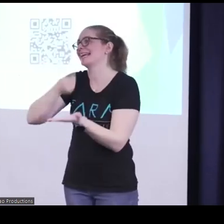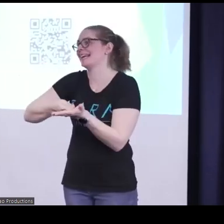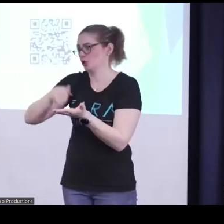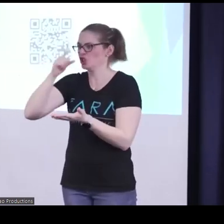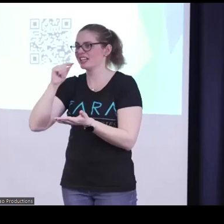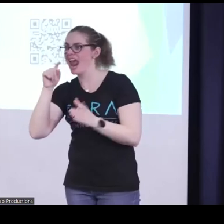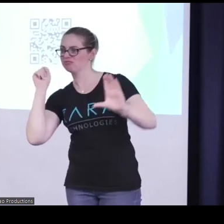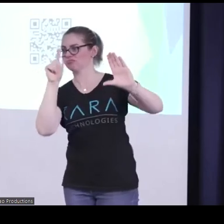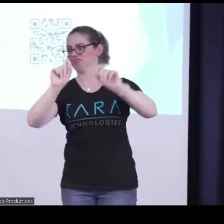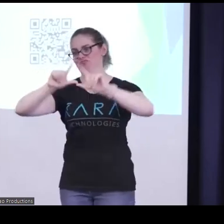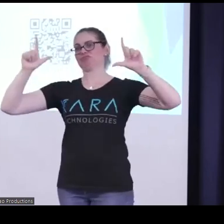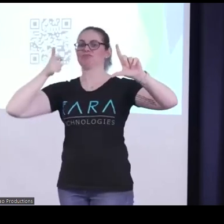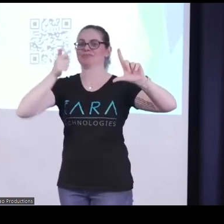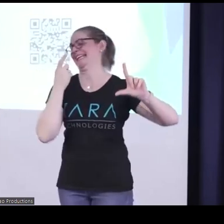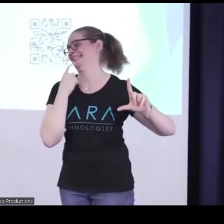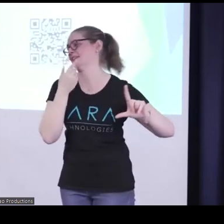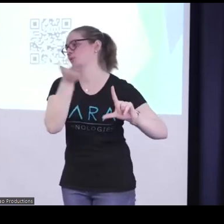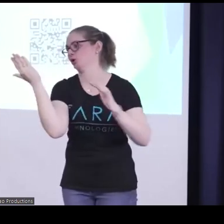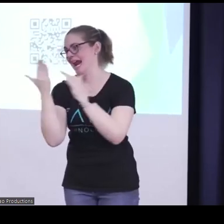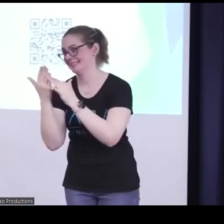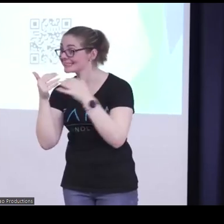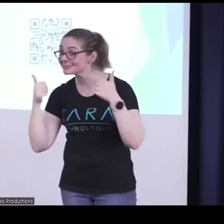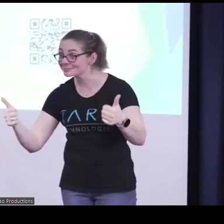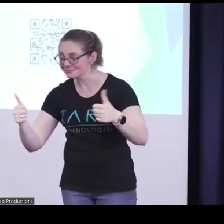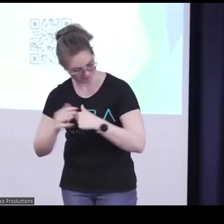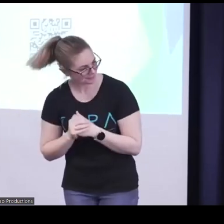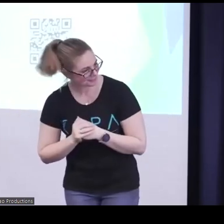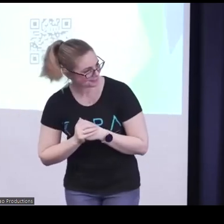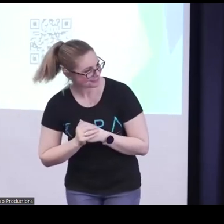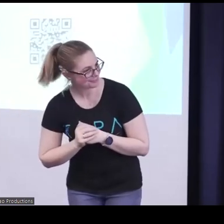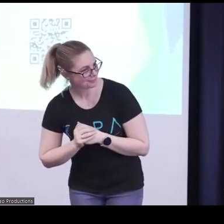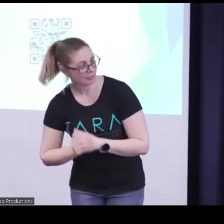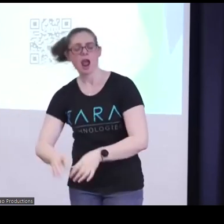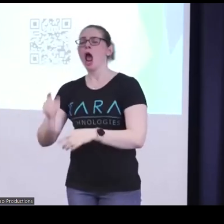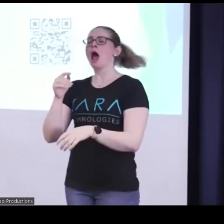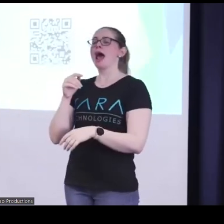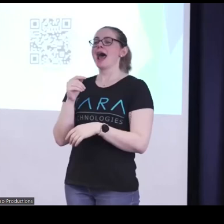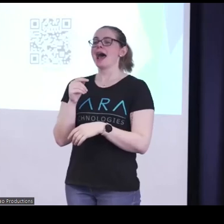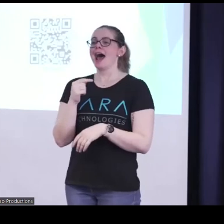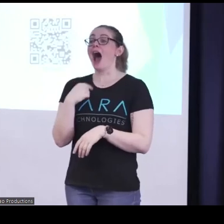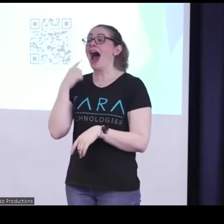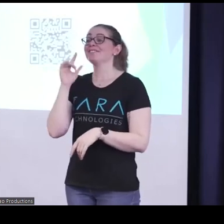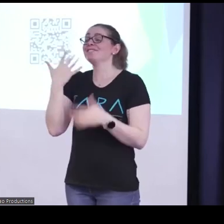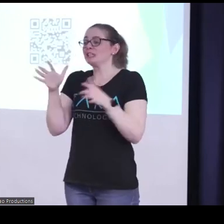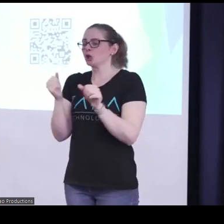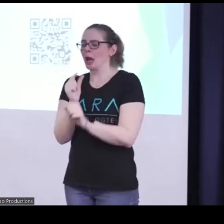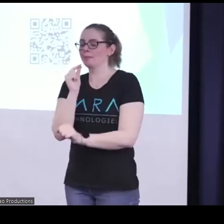And we'll also be putting it on our social media, so you're able to snap a photo of the QR code and do it at your